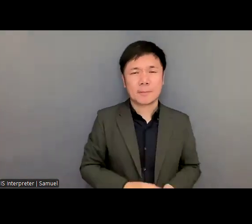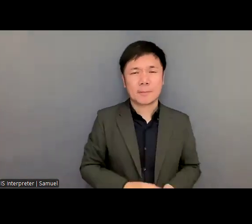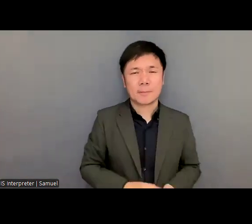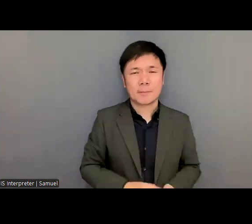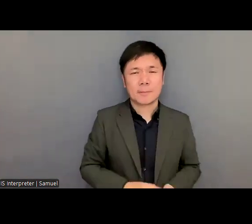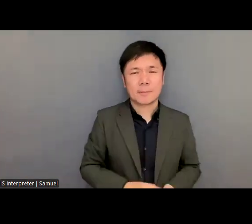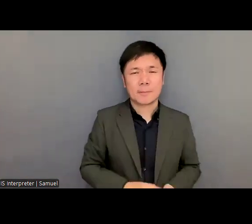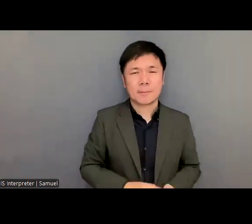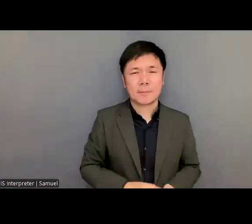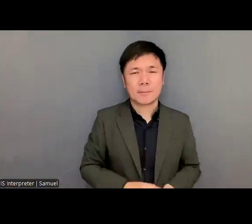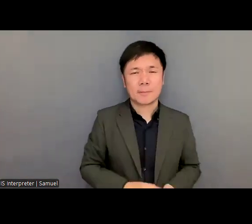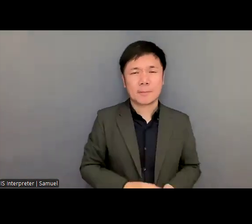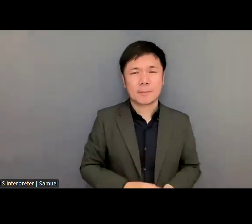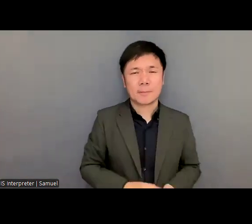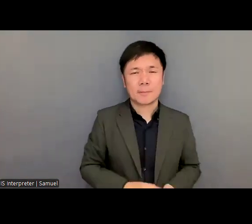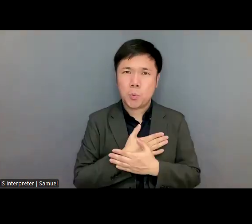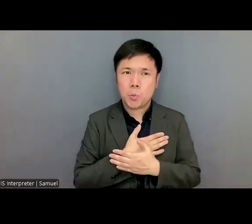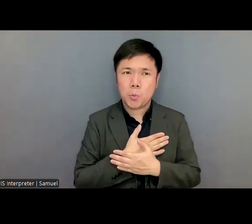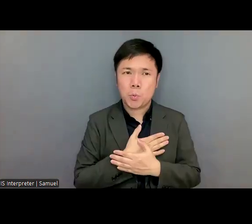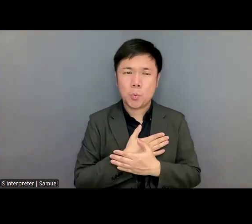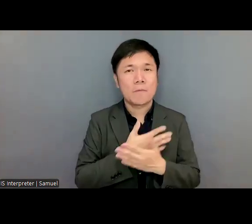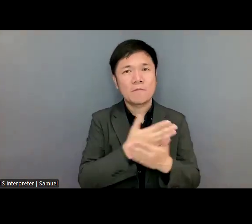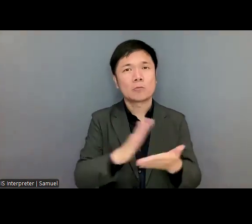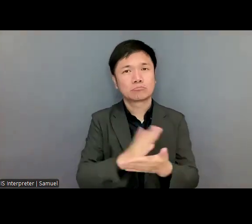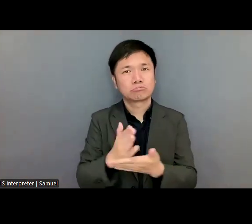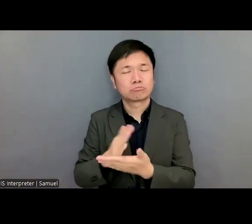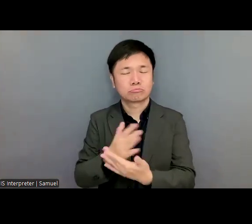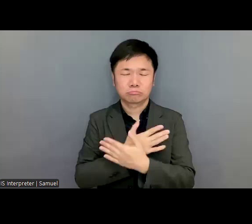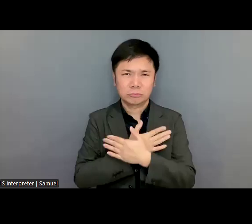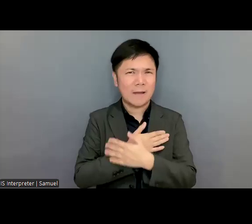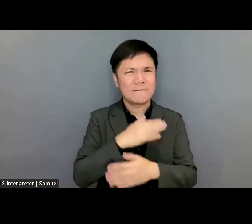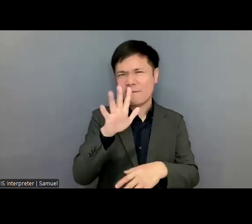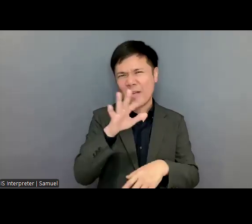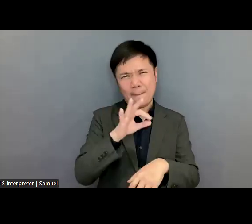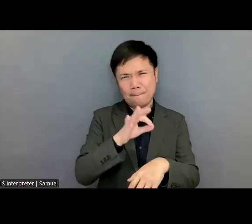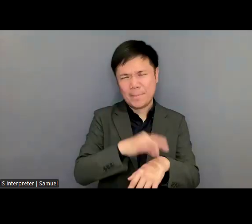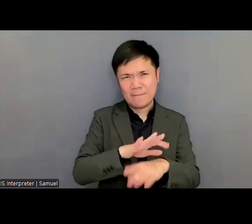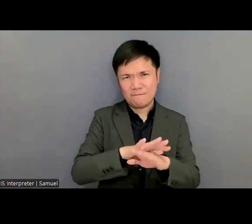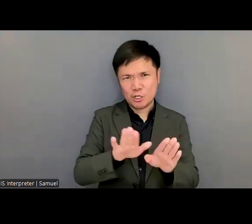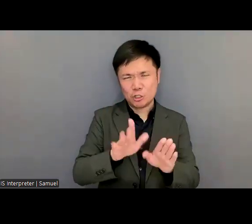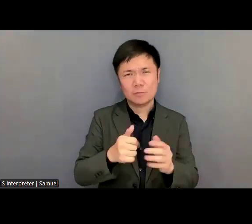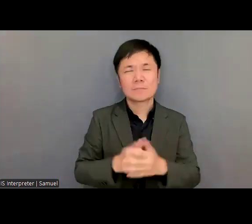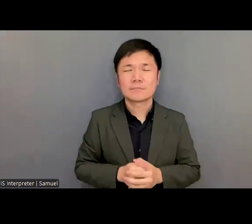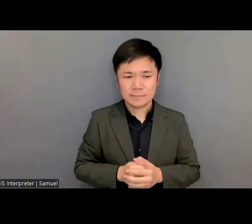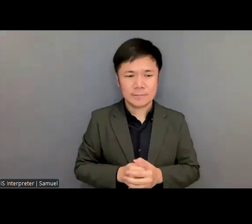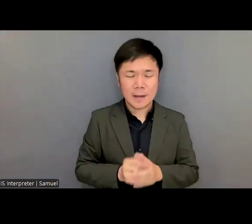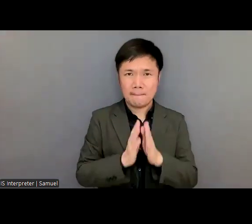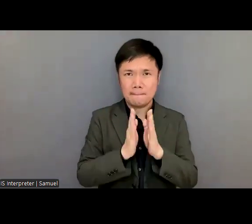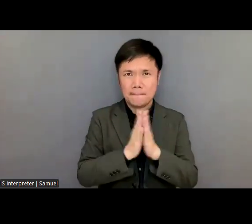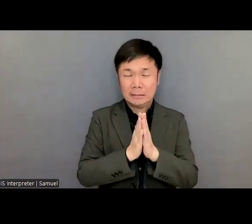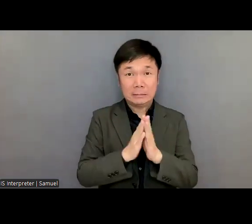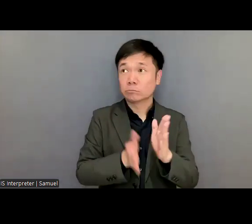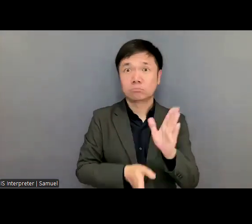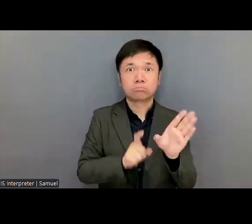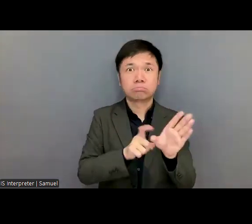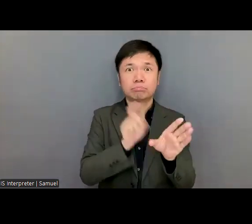a break because we need a break for our interpreters. Just 5 minutes break, but please don't go away.